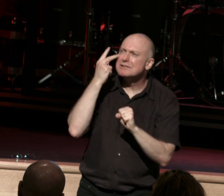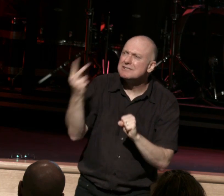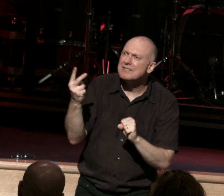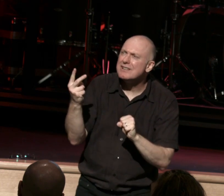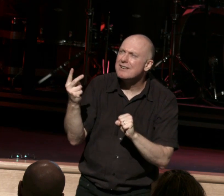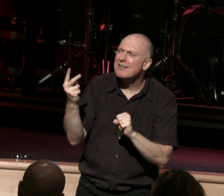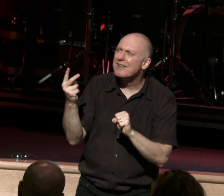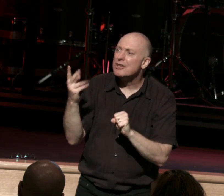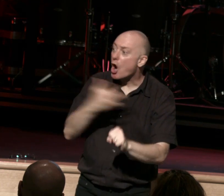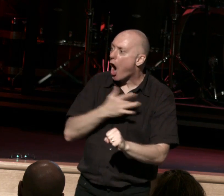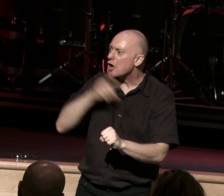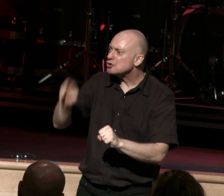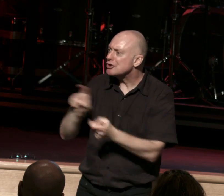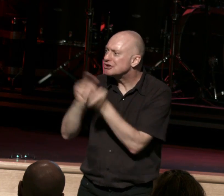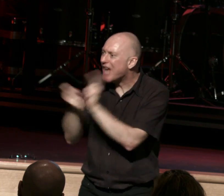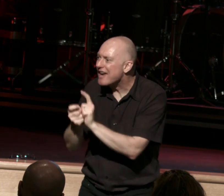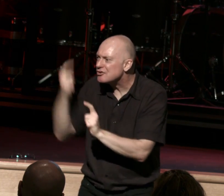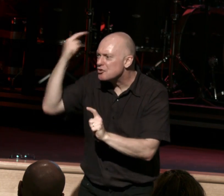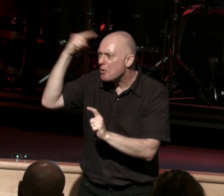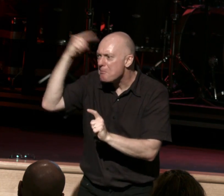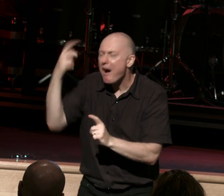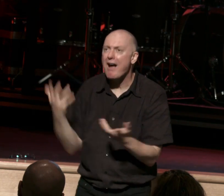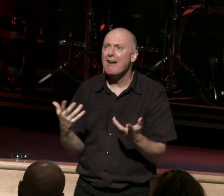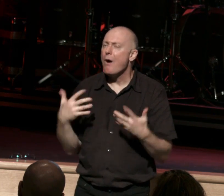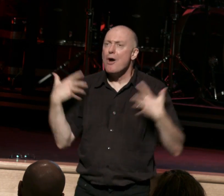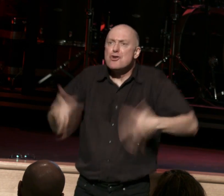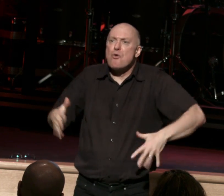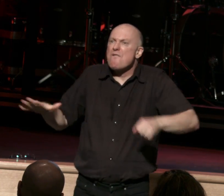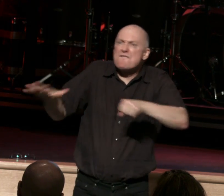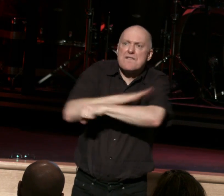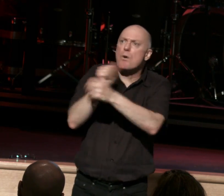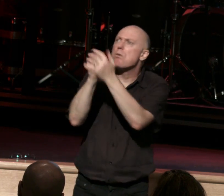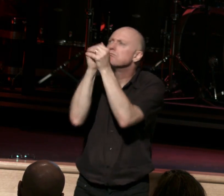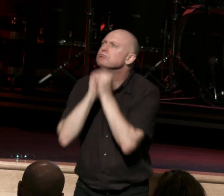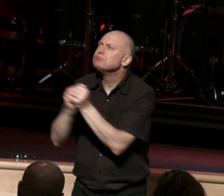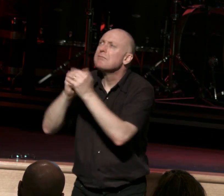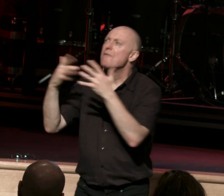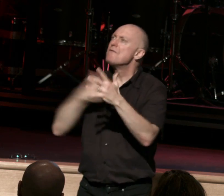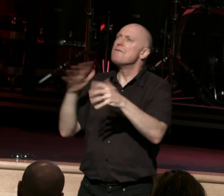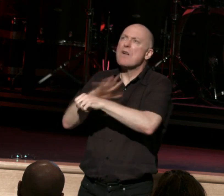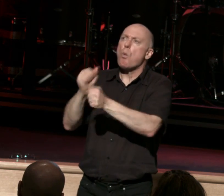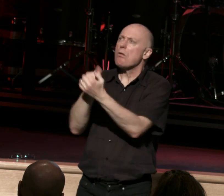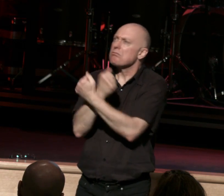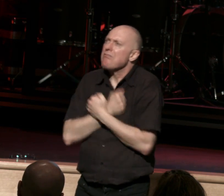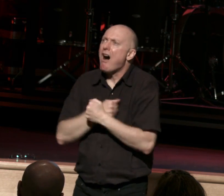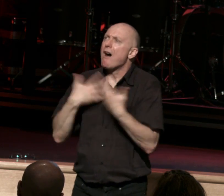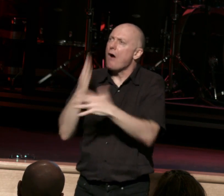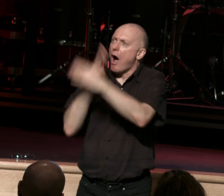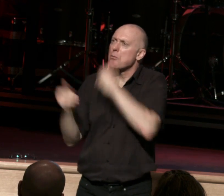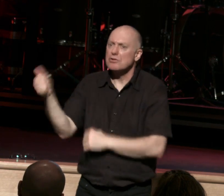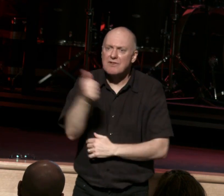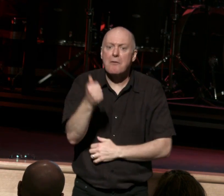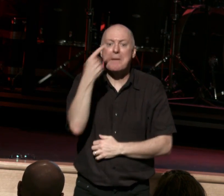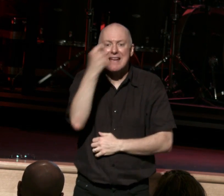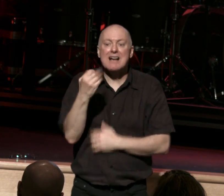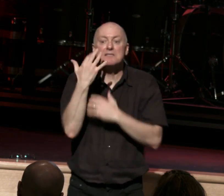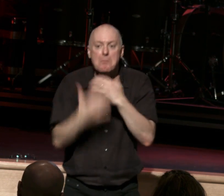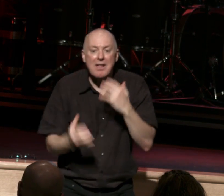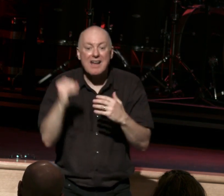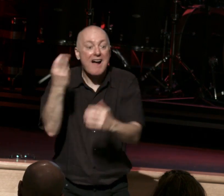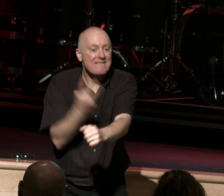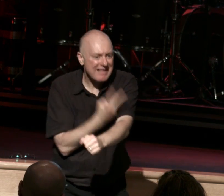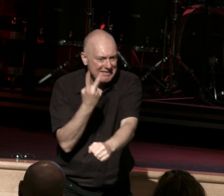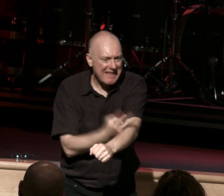and to see how it changes your heart and your mind, and you're filled with adoration and love and humility because of the